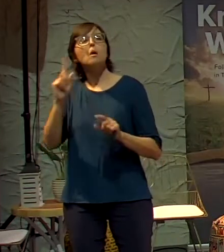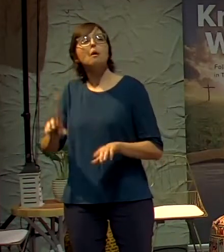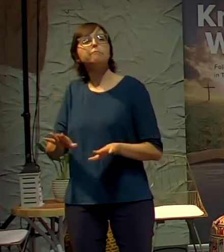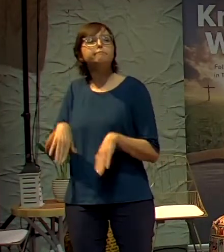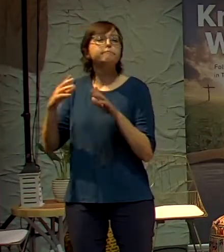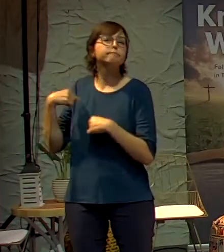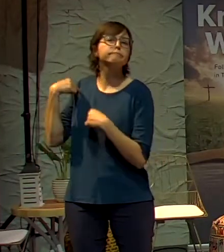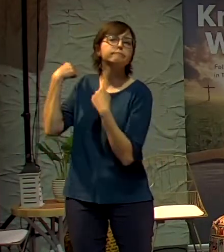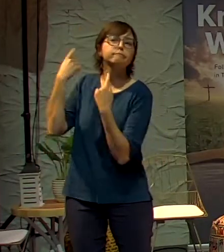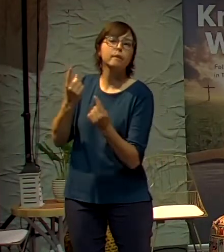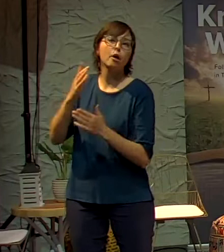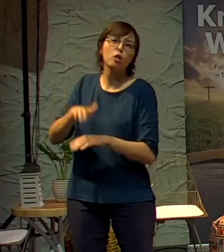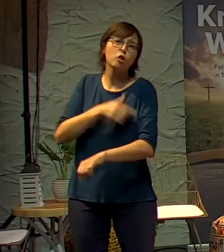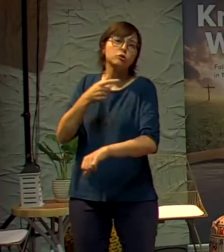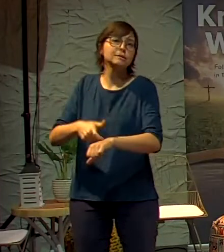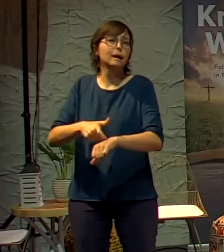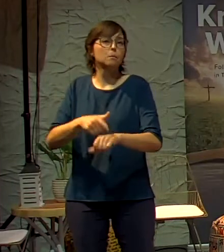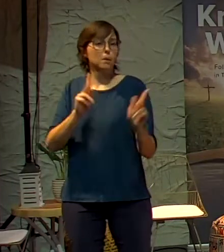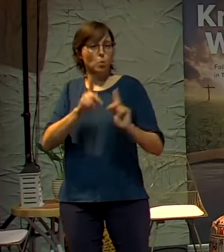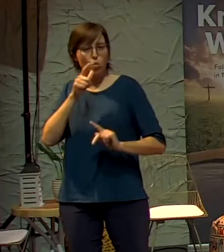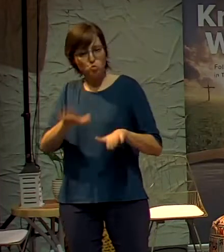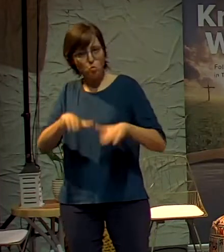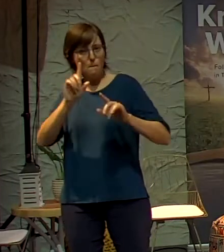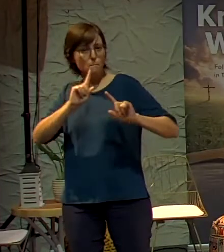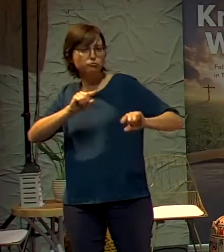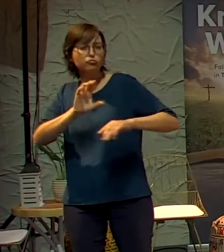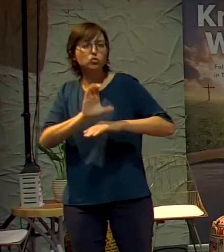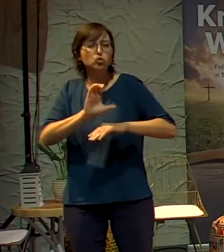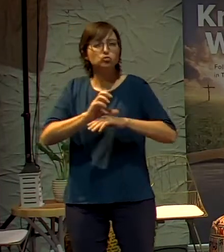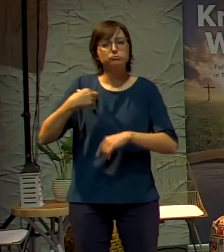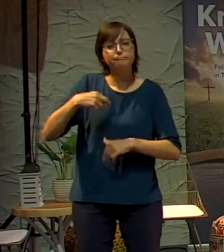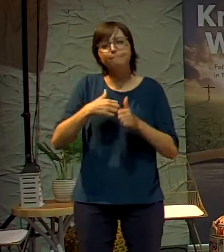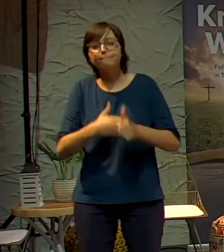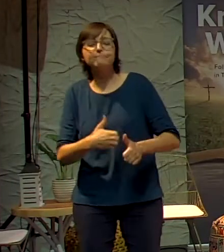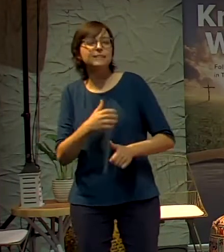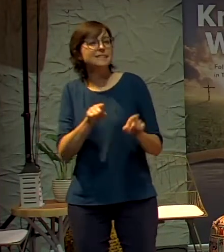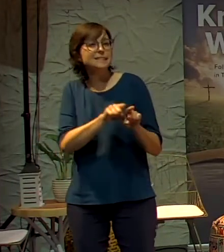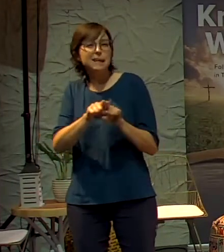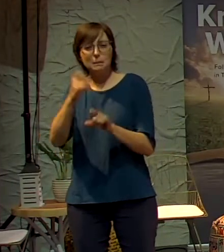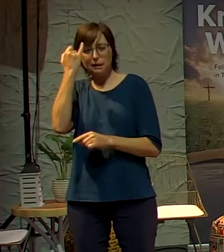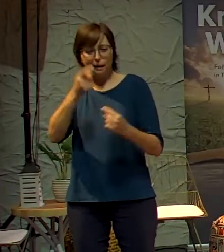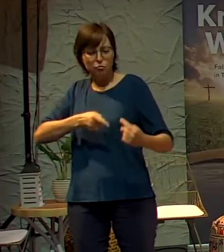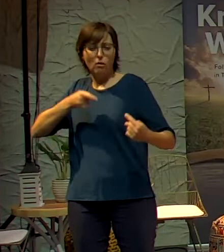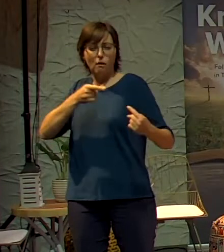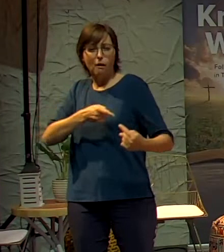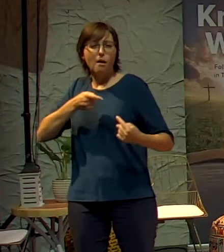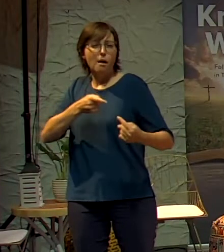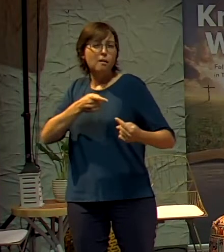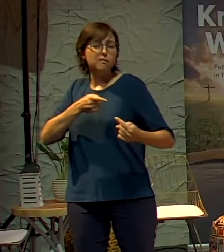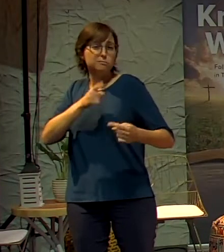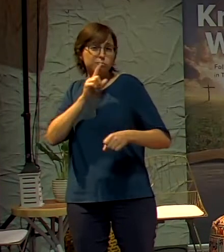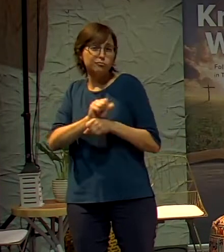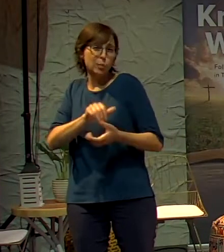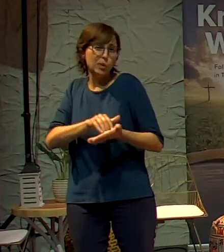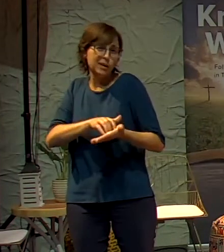is for those of us who have actually grown up in the church. It's sort of the same thing. You have that same struggle, that same weakness. Here's